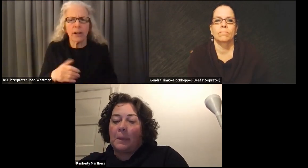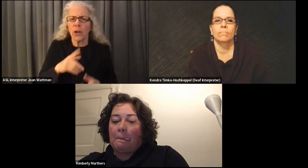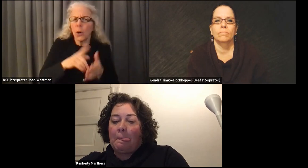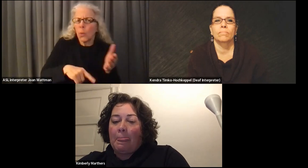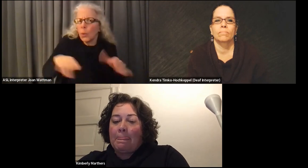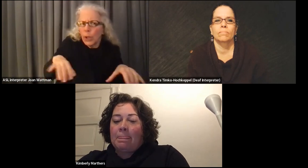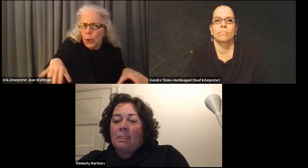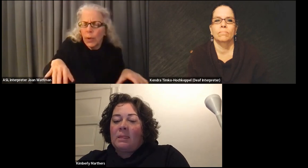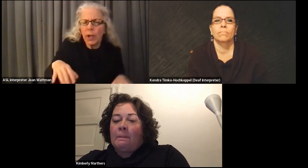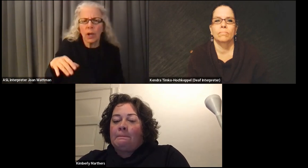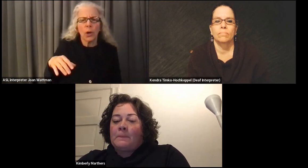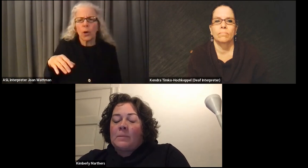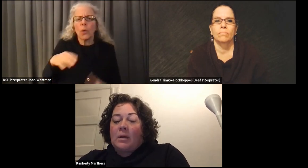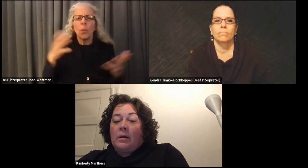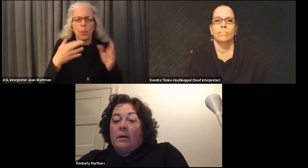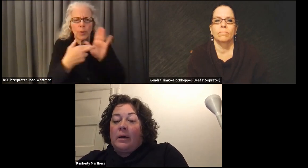So